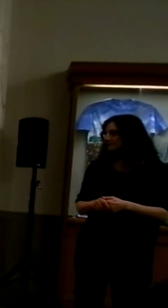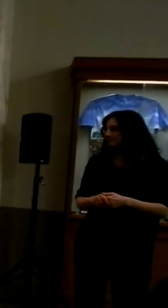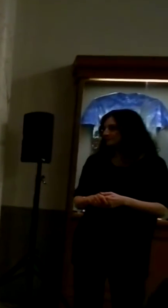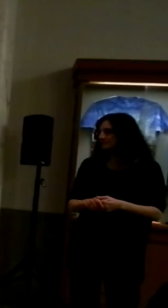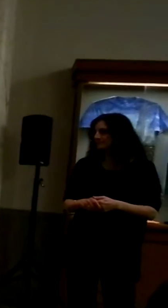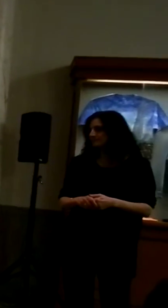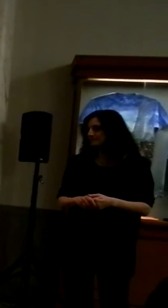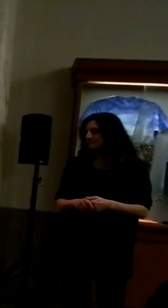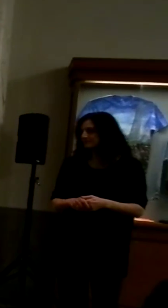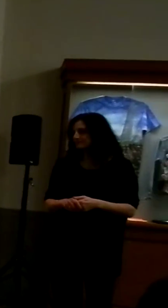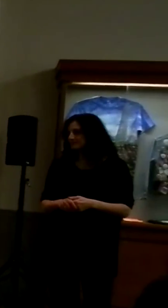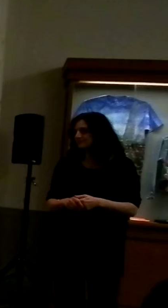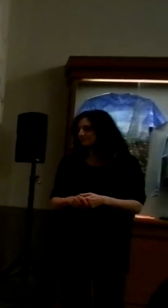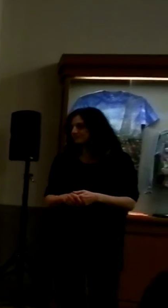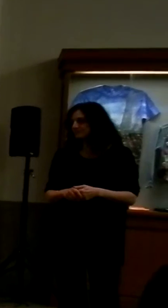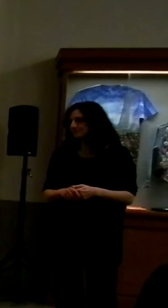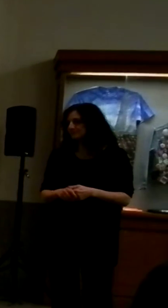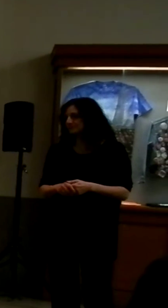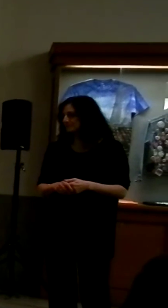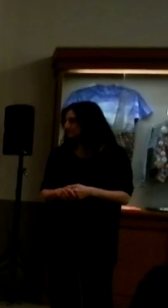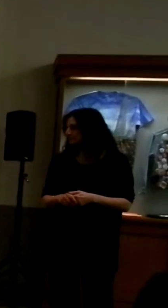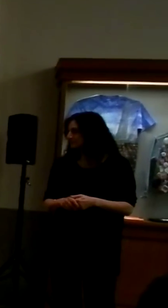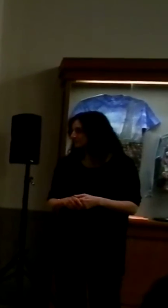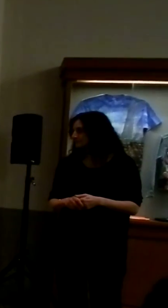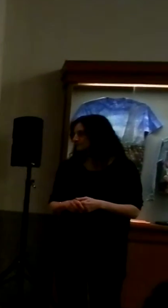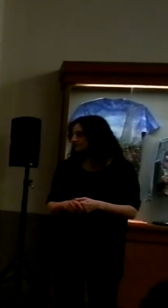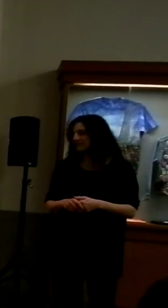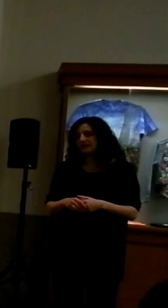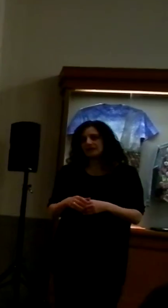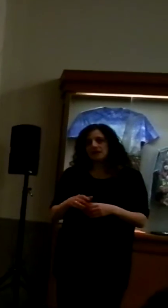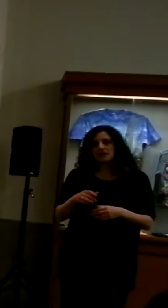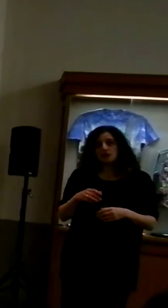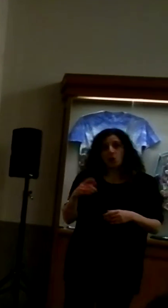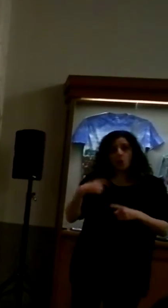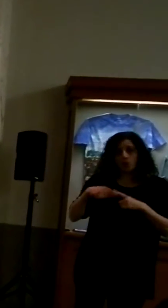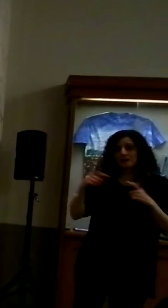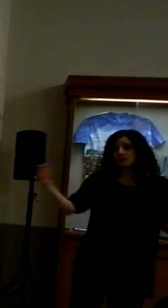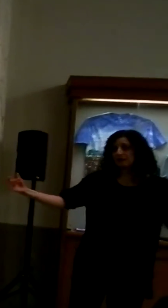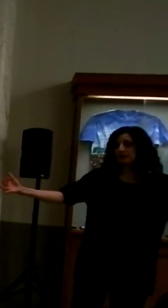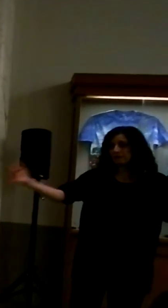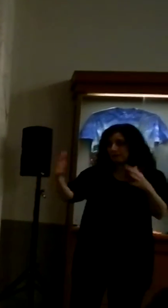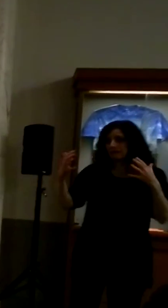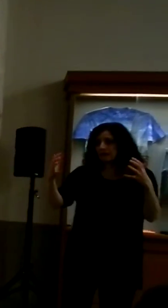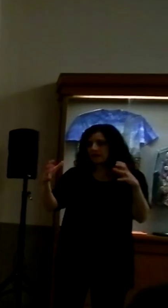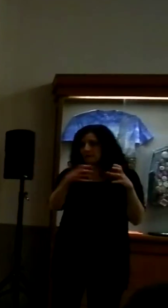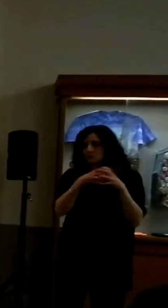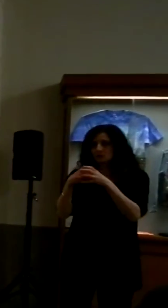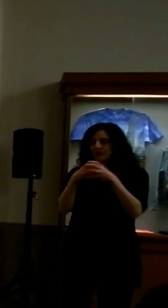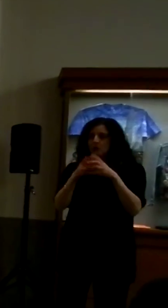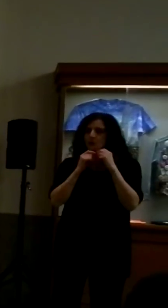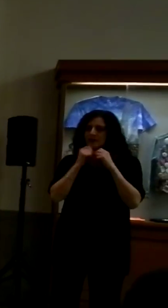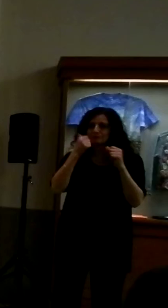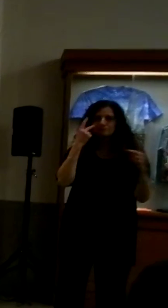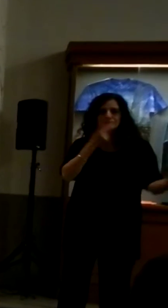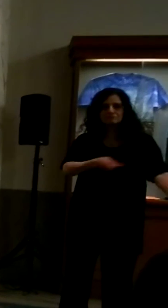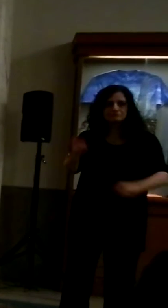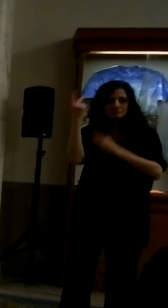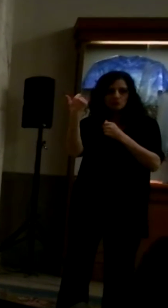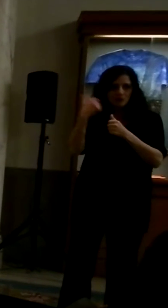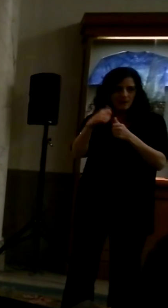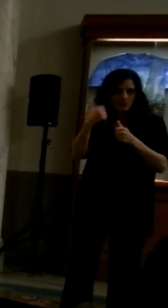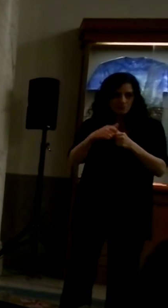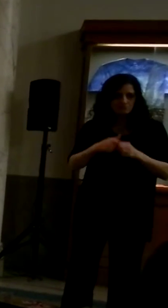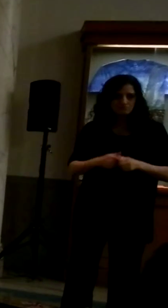tonight. And by us being here, we hold them. We hold their